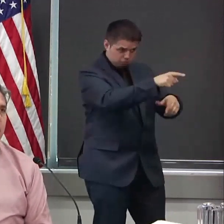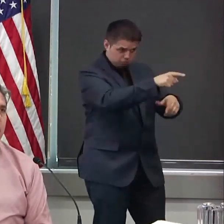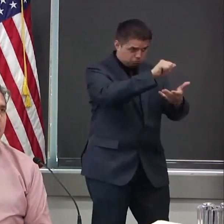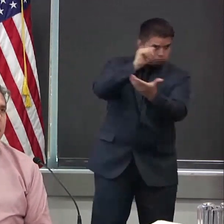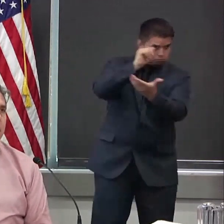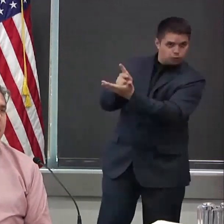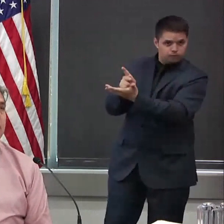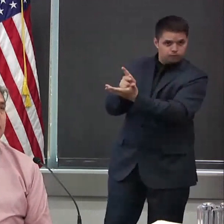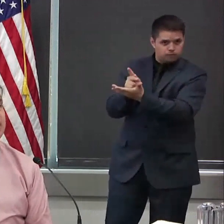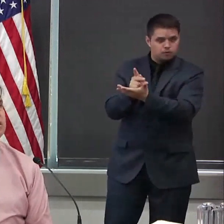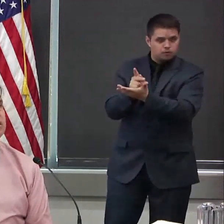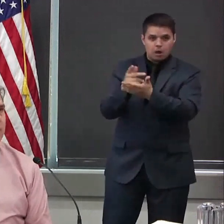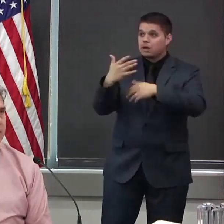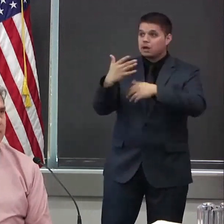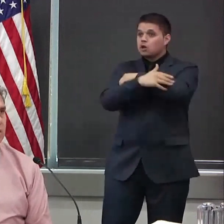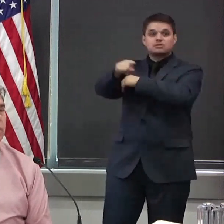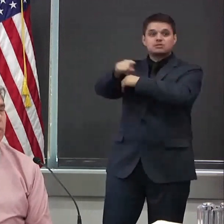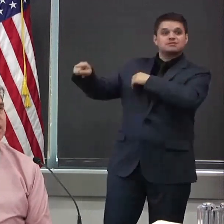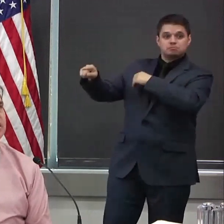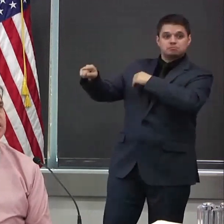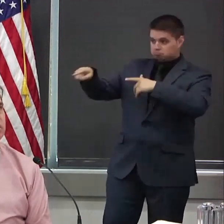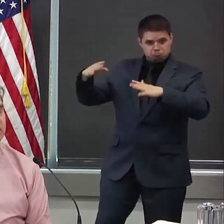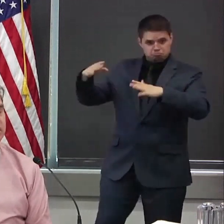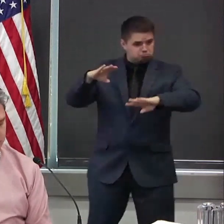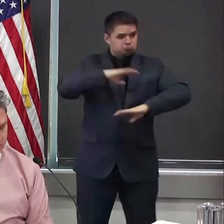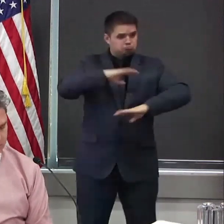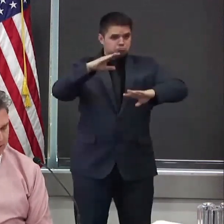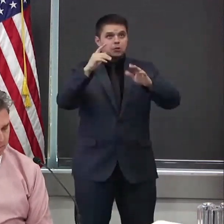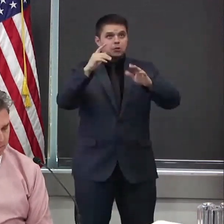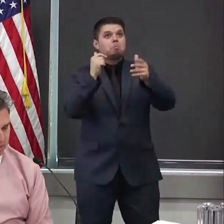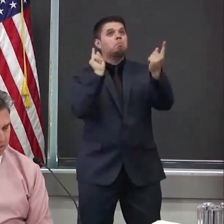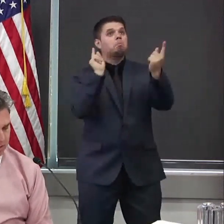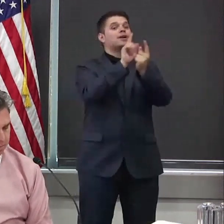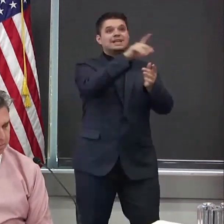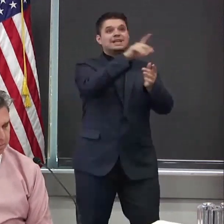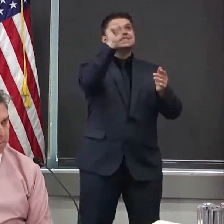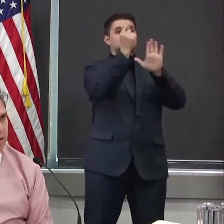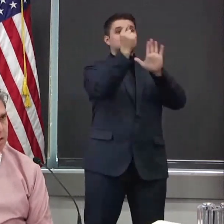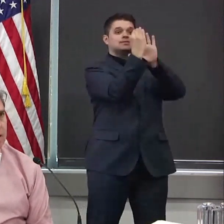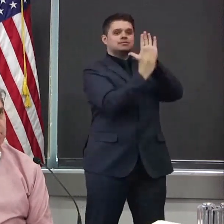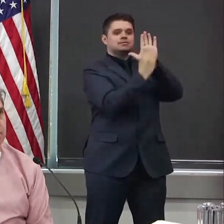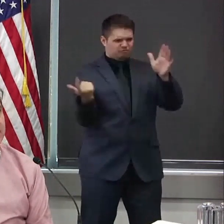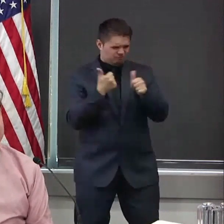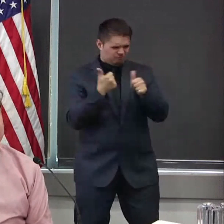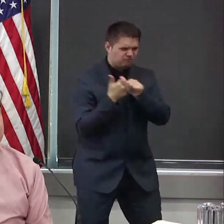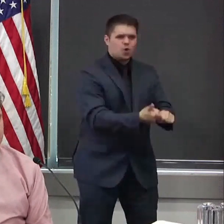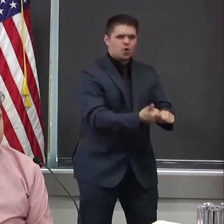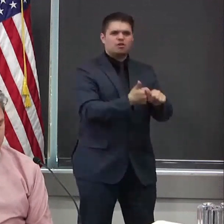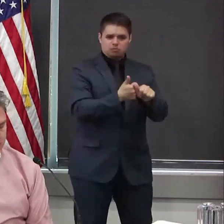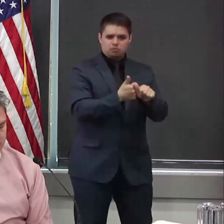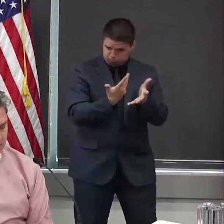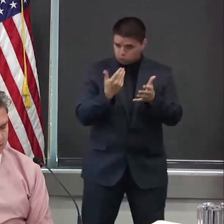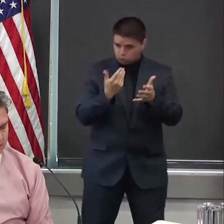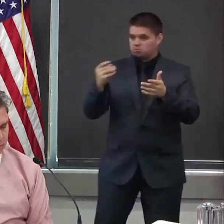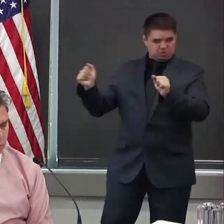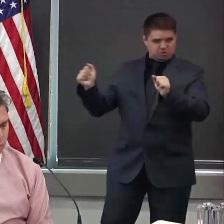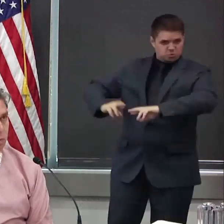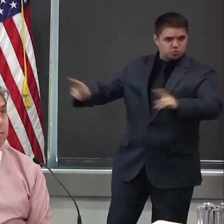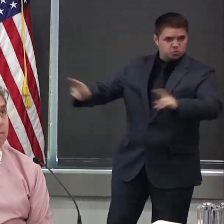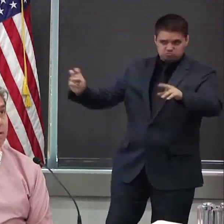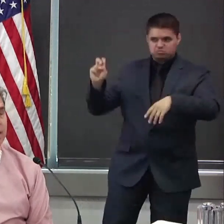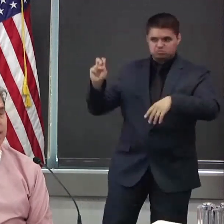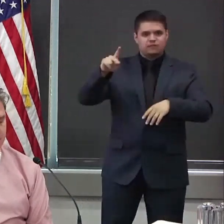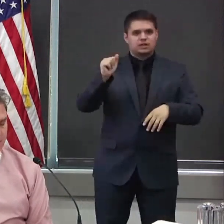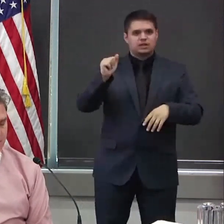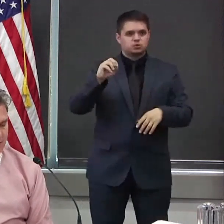they provide their mitigation plans or what they need to do differently to meet these metrics. But that's not the end of the process.